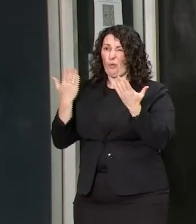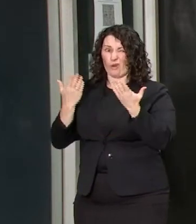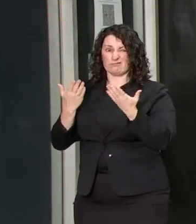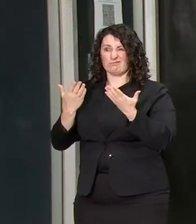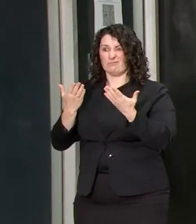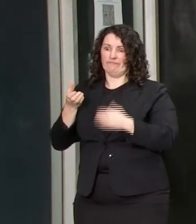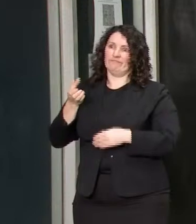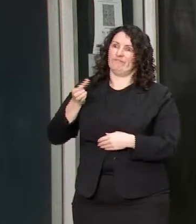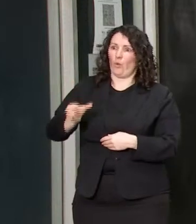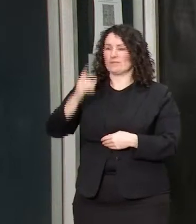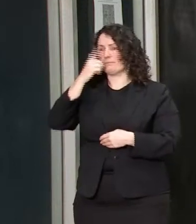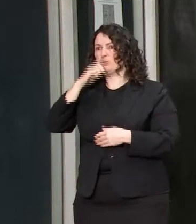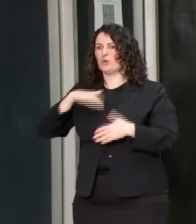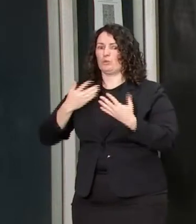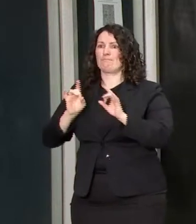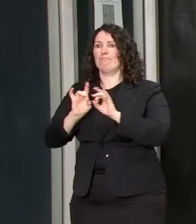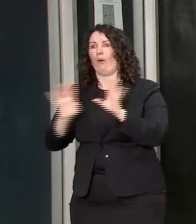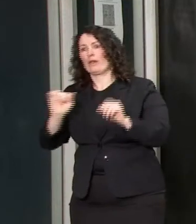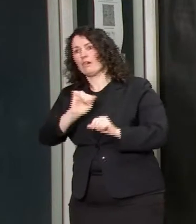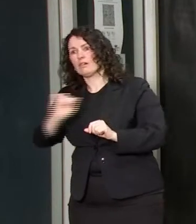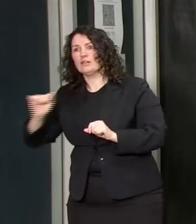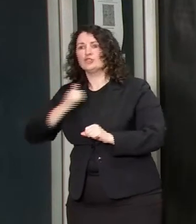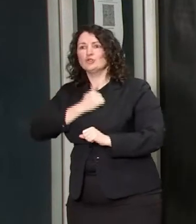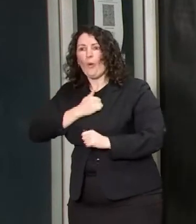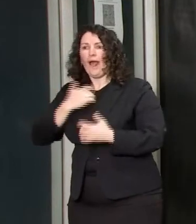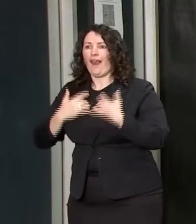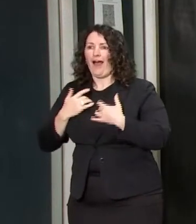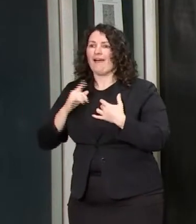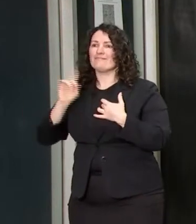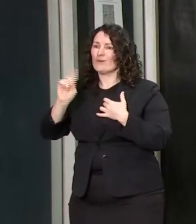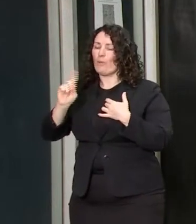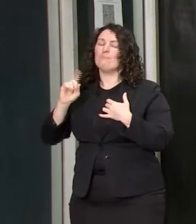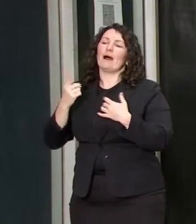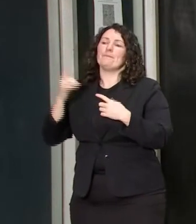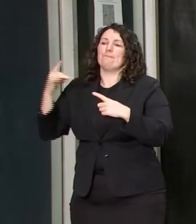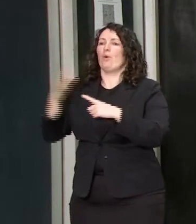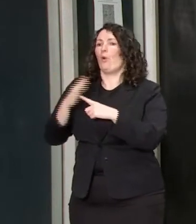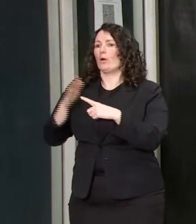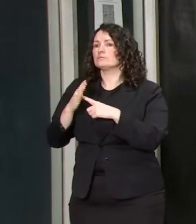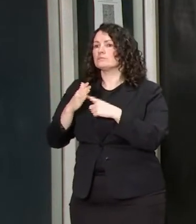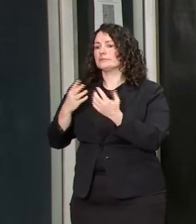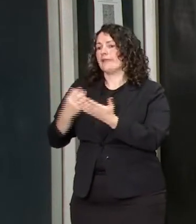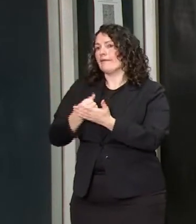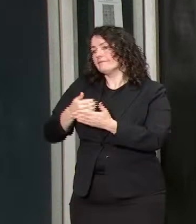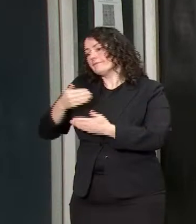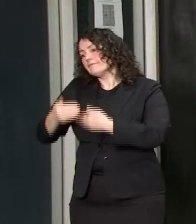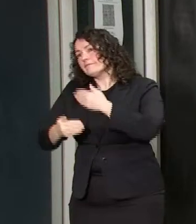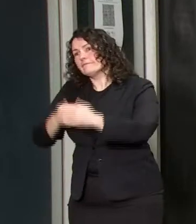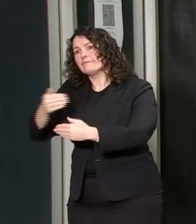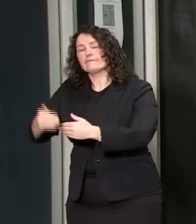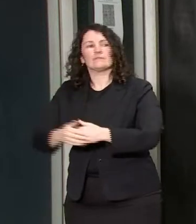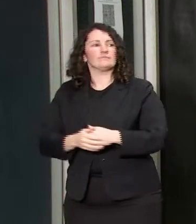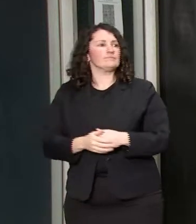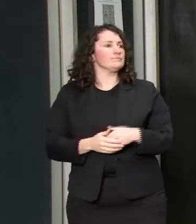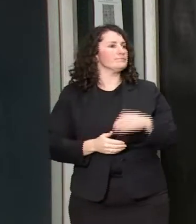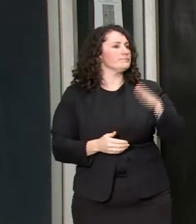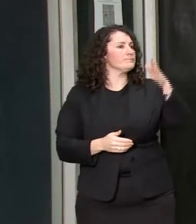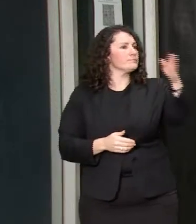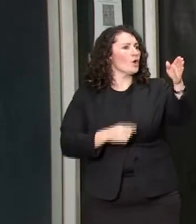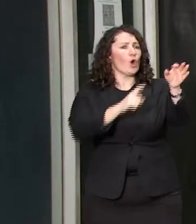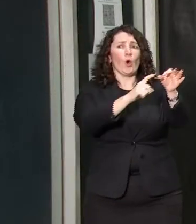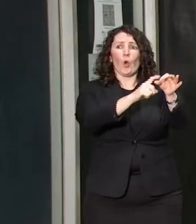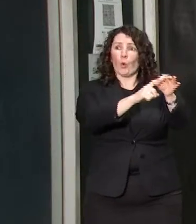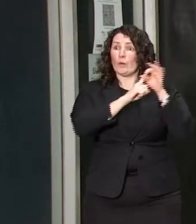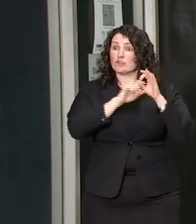review because the risk remains until we've run all of this down. So apparently one-off is a zero and one-off. Were you surprised by